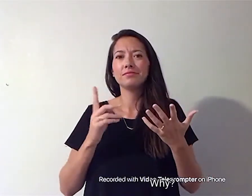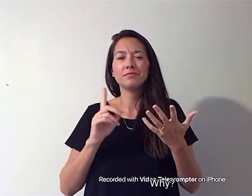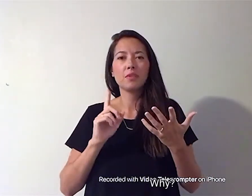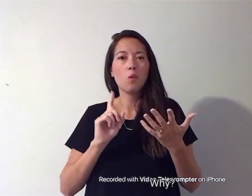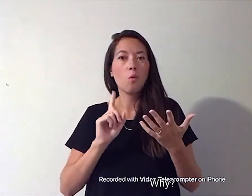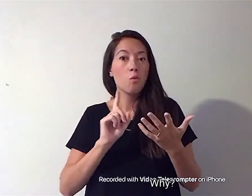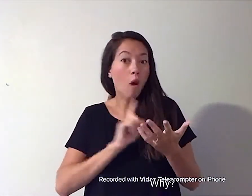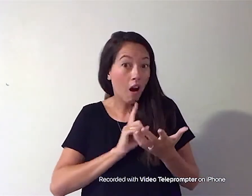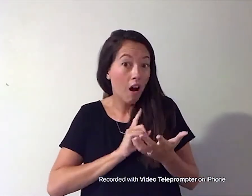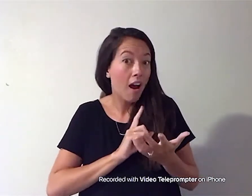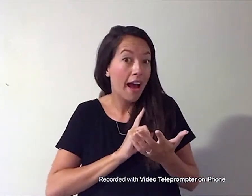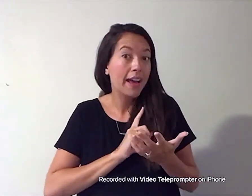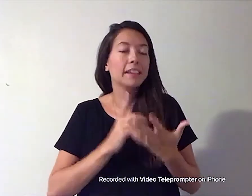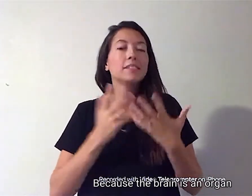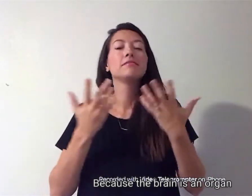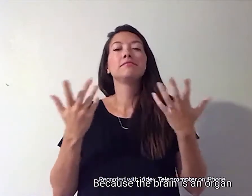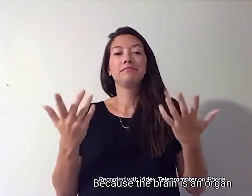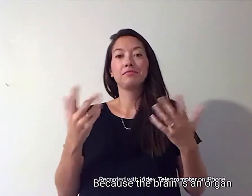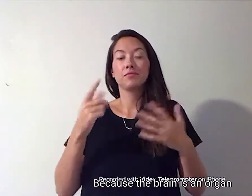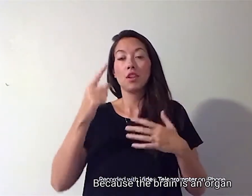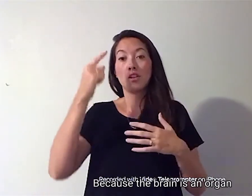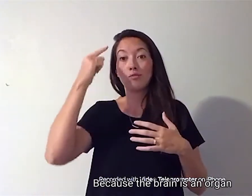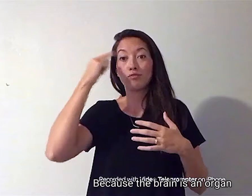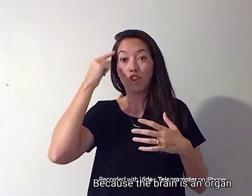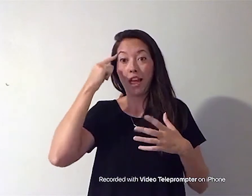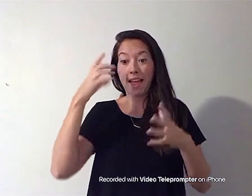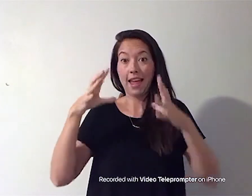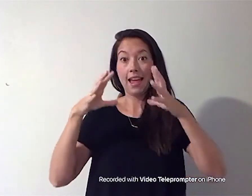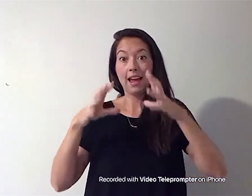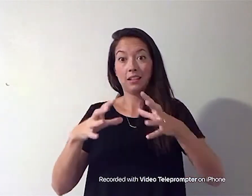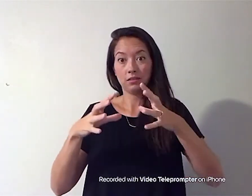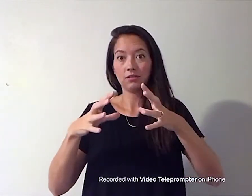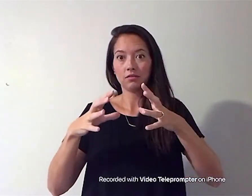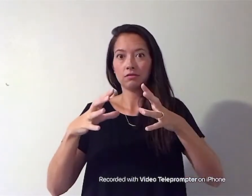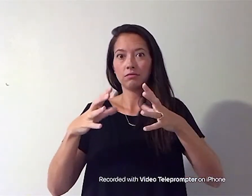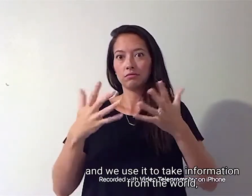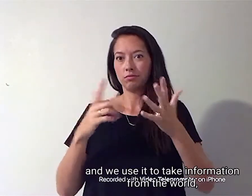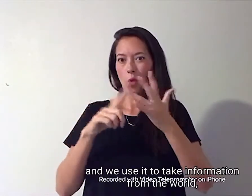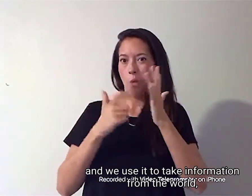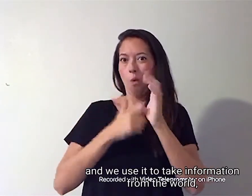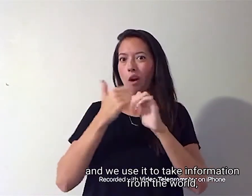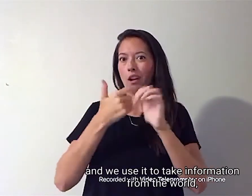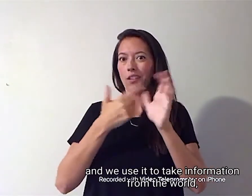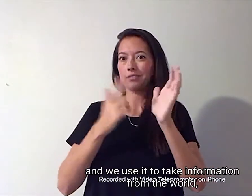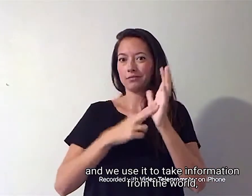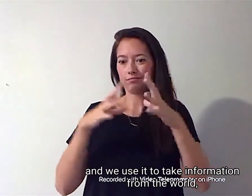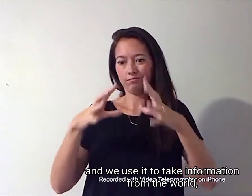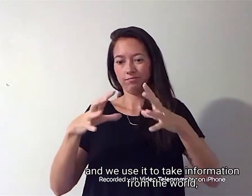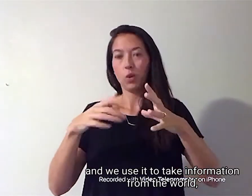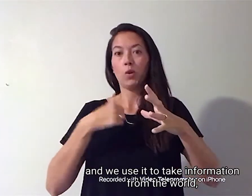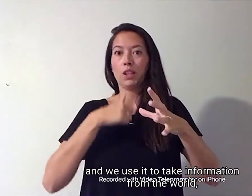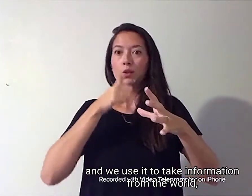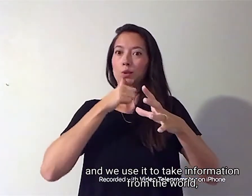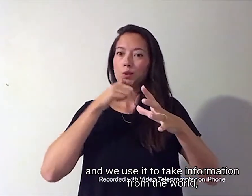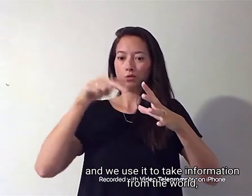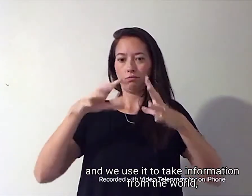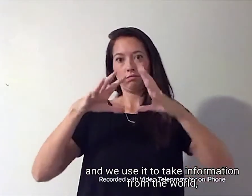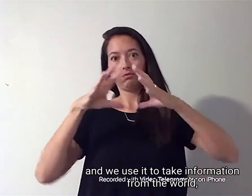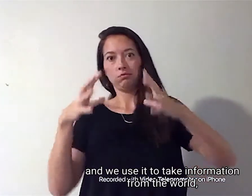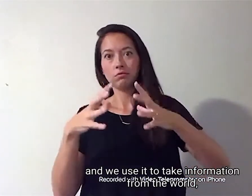Why? Because the brain is an organ and we use it to take information from the